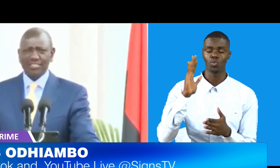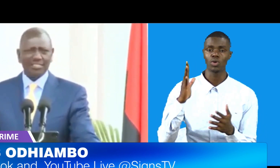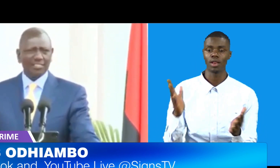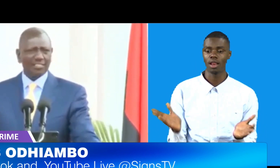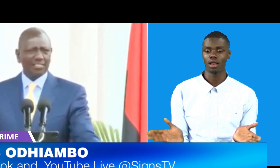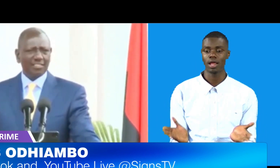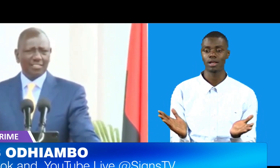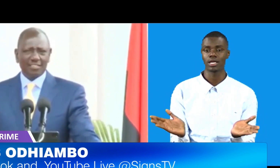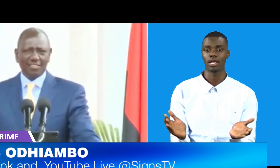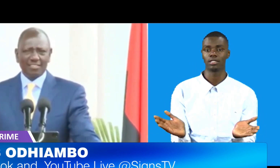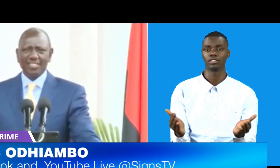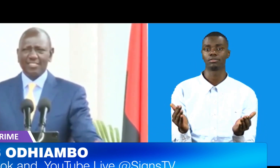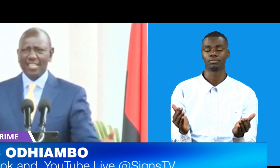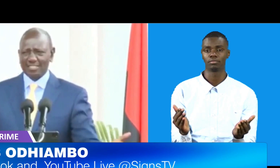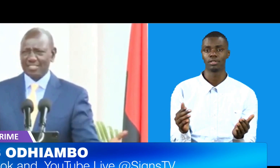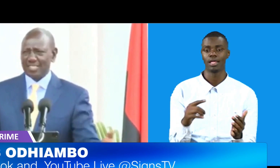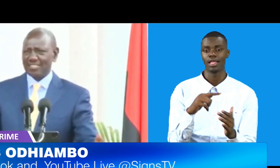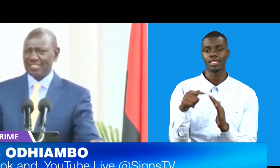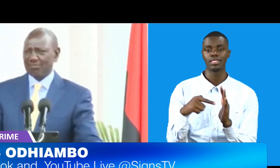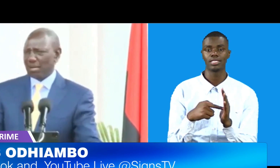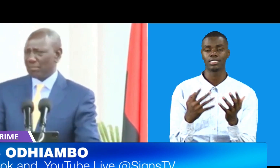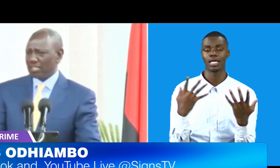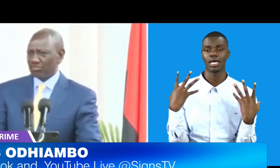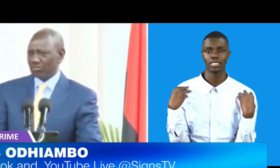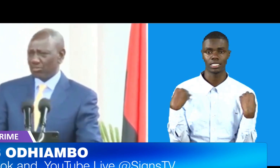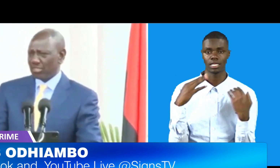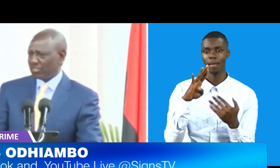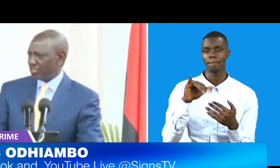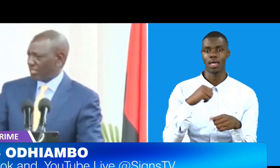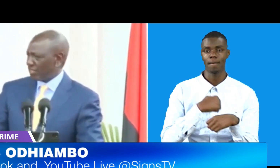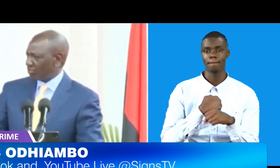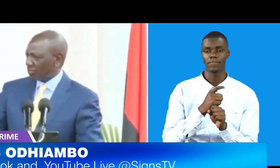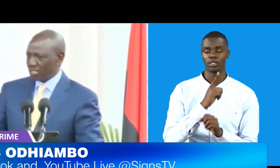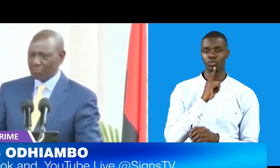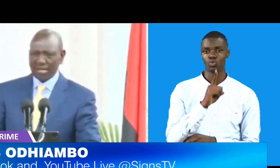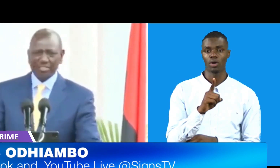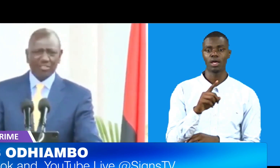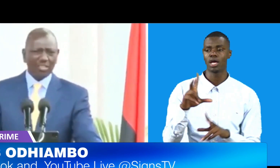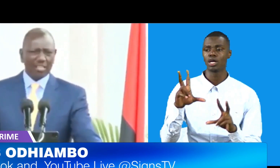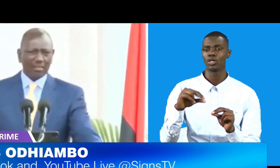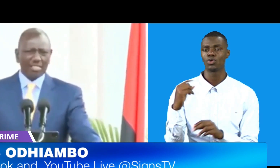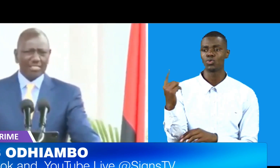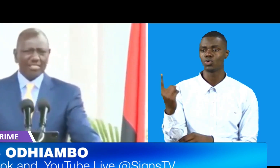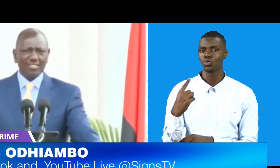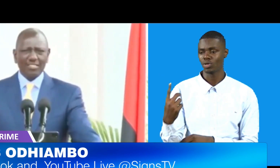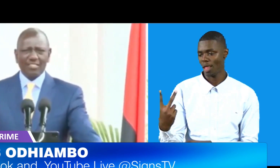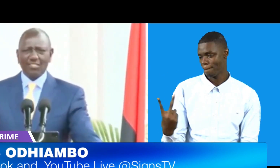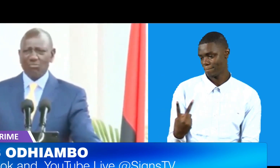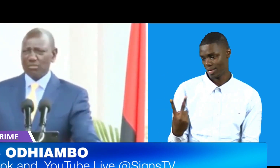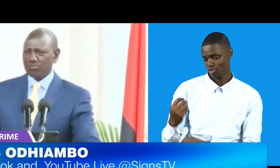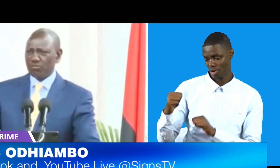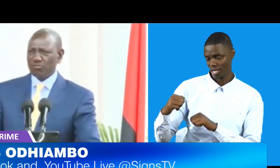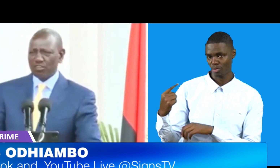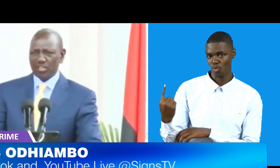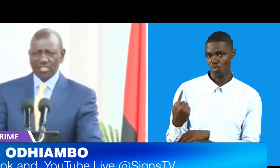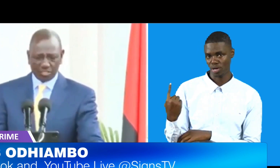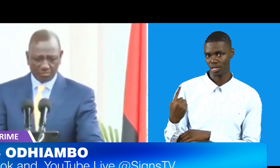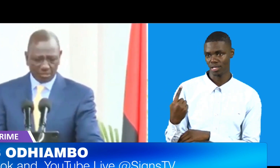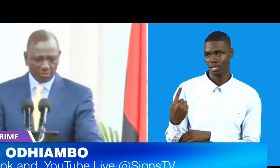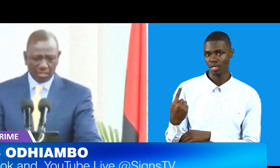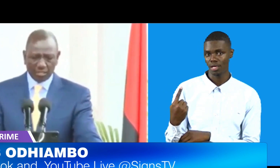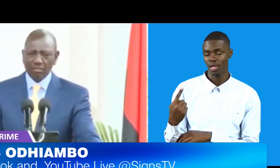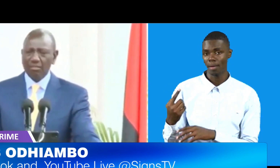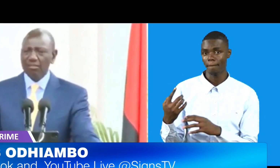facilitate these exercises by making sure that they are not only bilateral agreements, we improve the